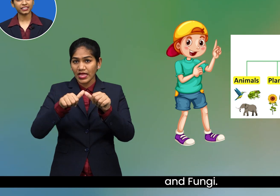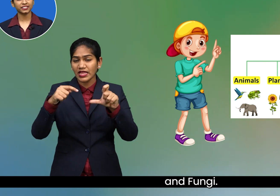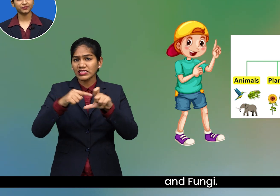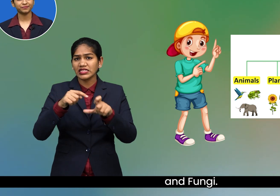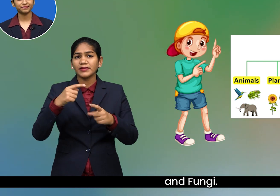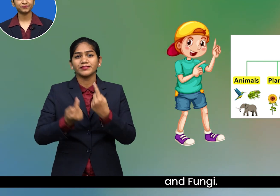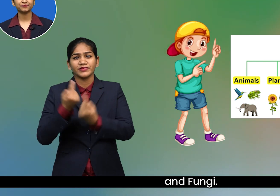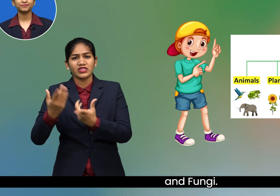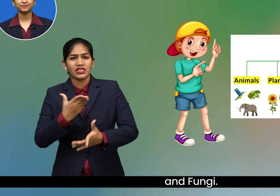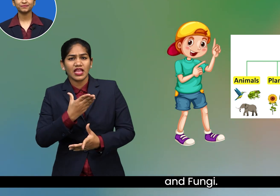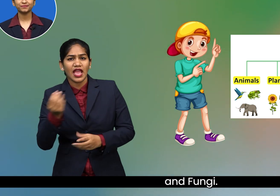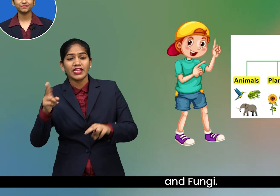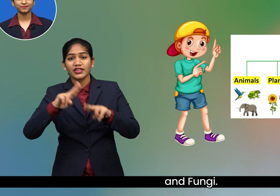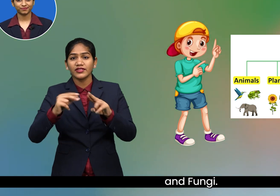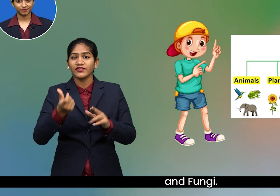and Fungi.